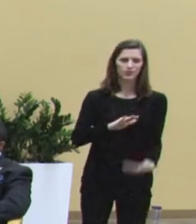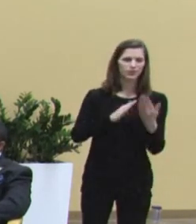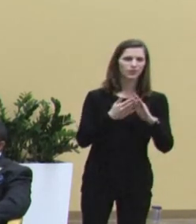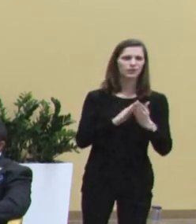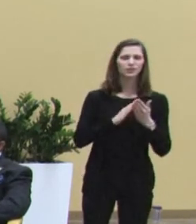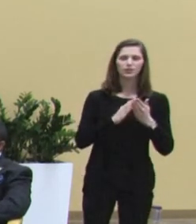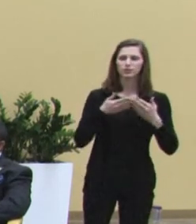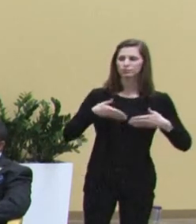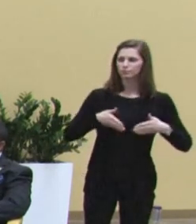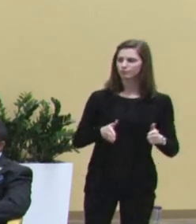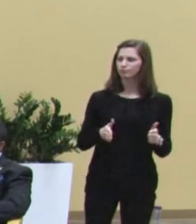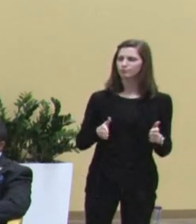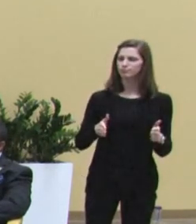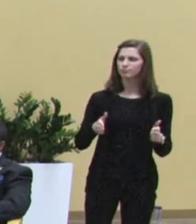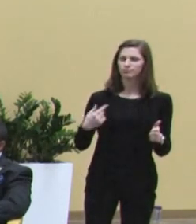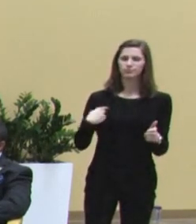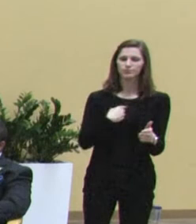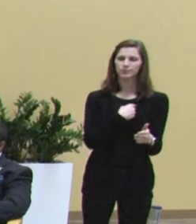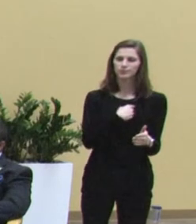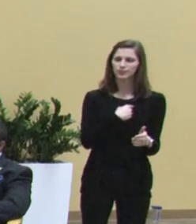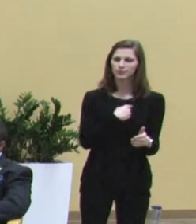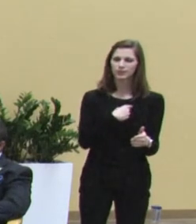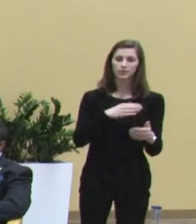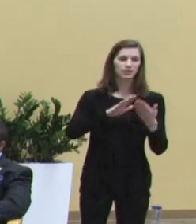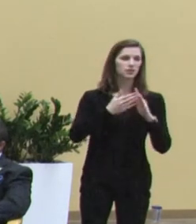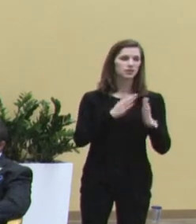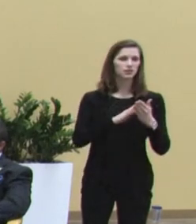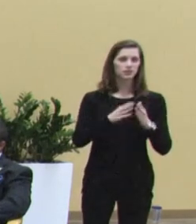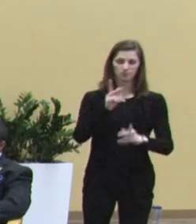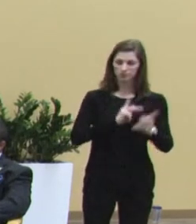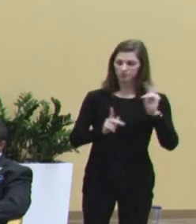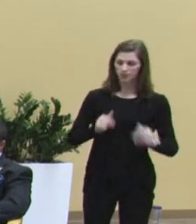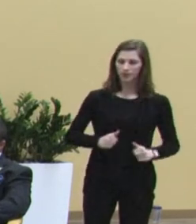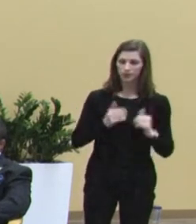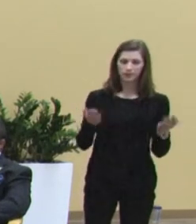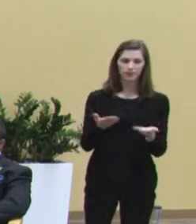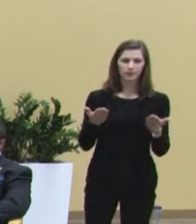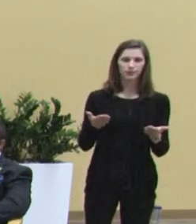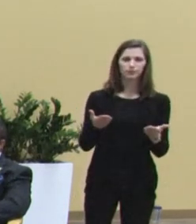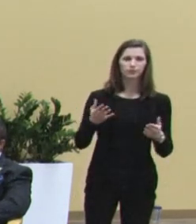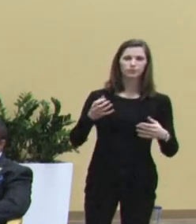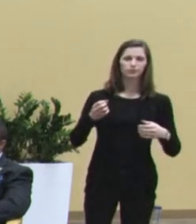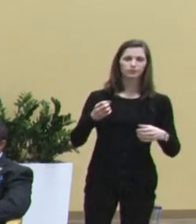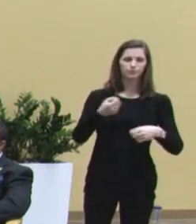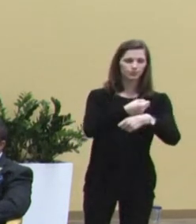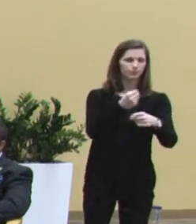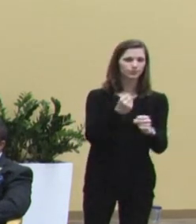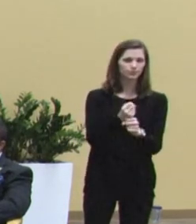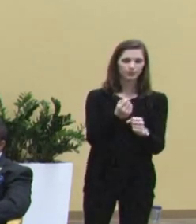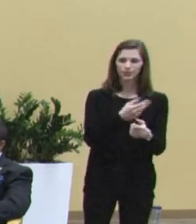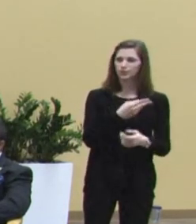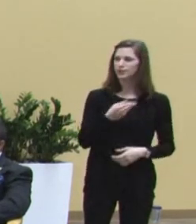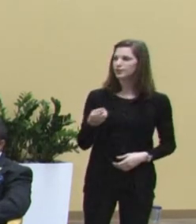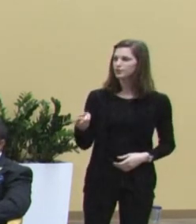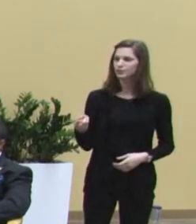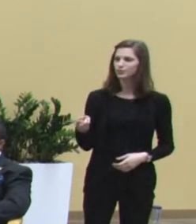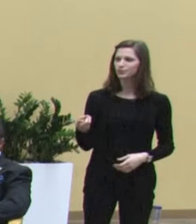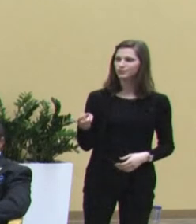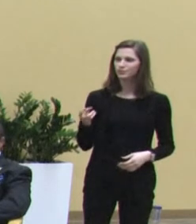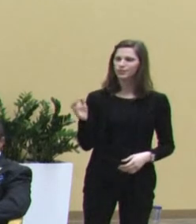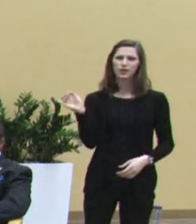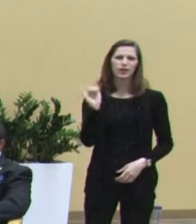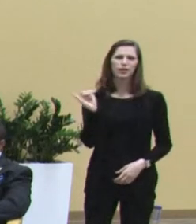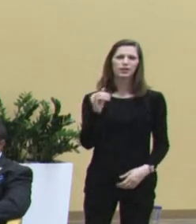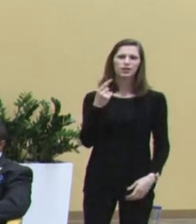enable the city residents to be able to create businesses and to have resources. It's like a one-stop shop. And